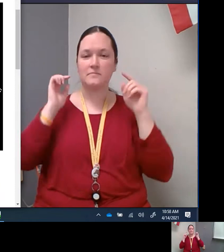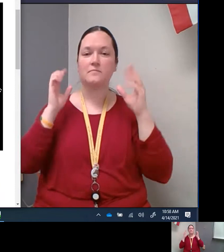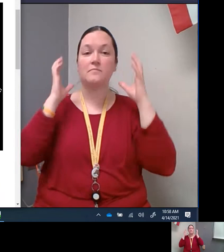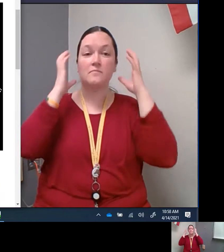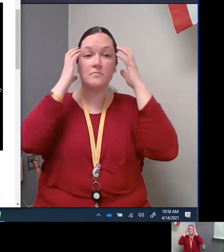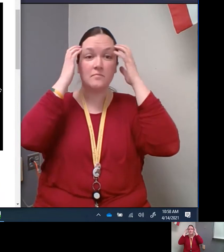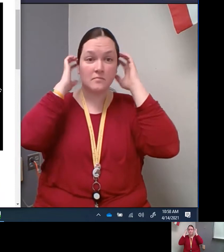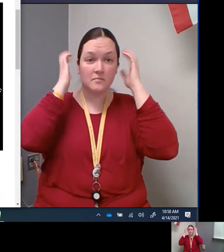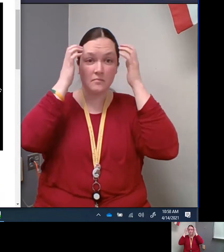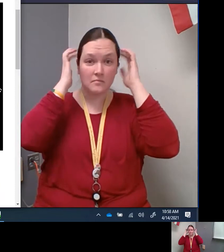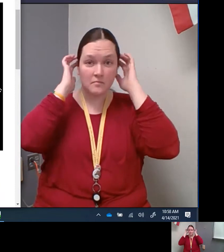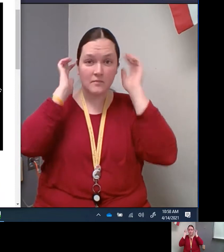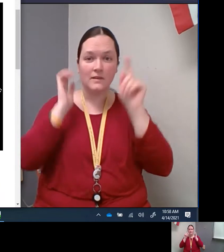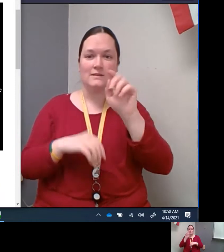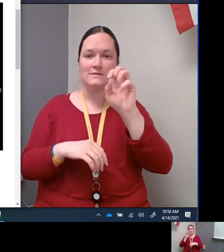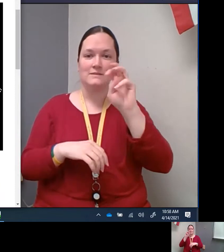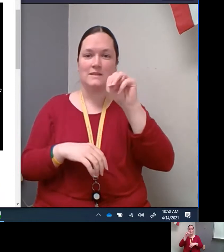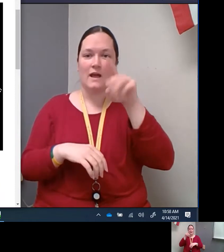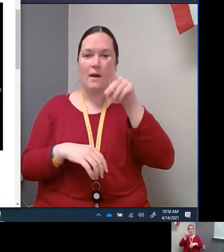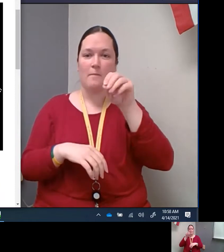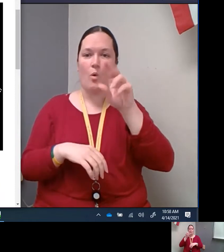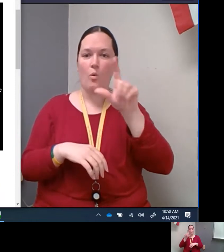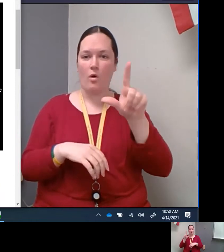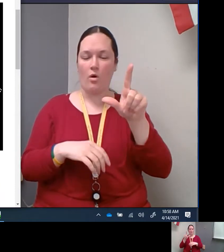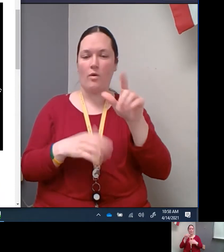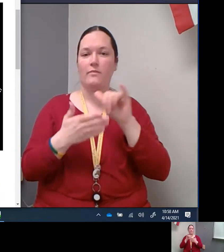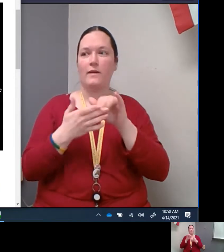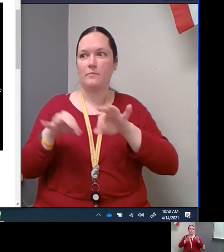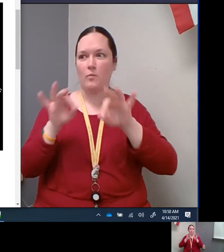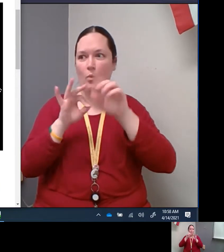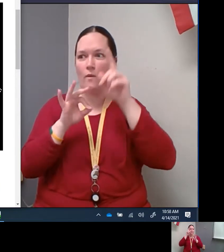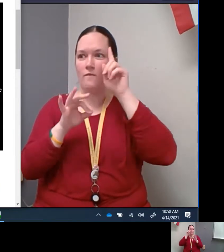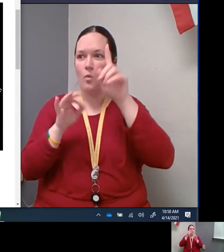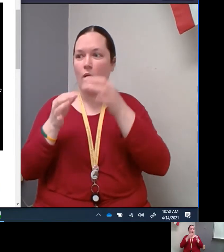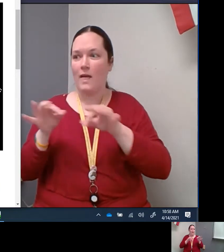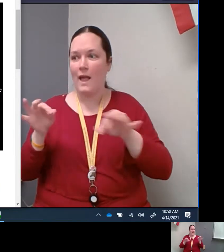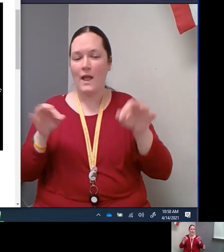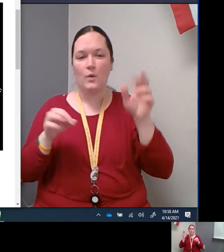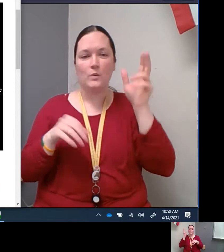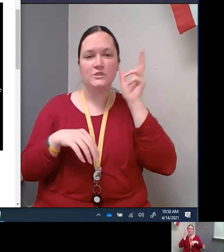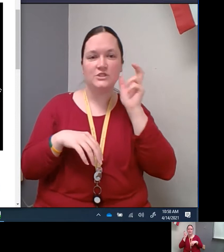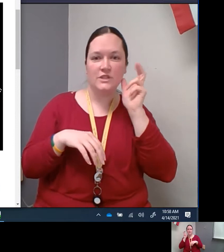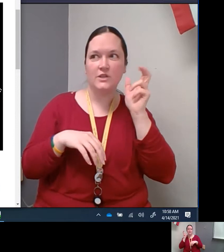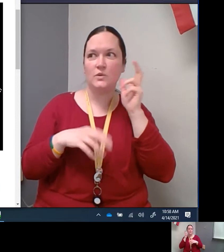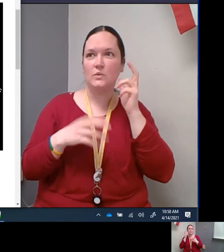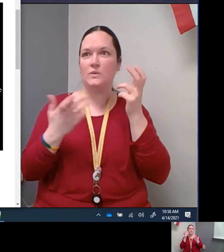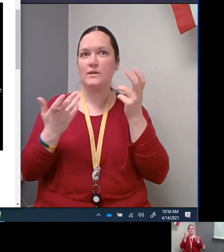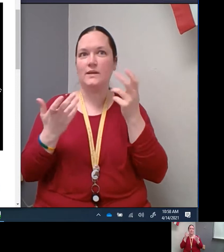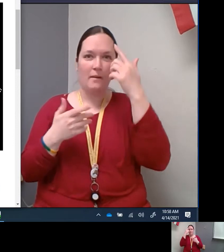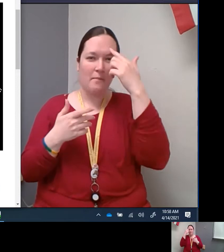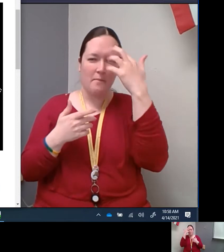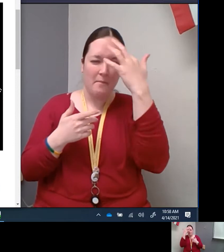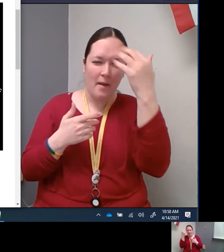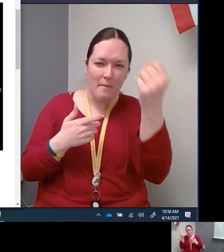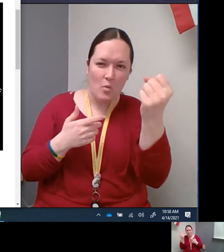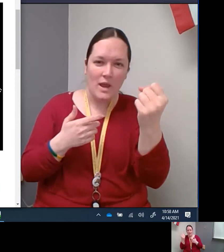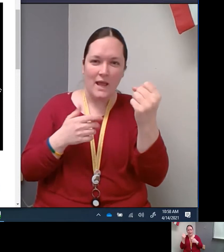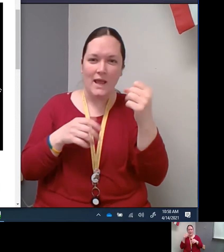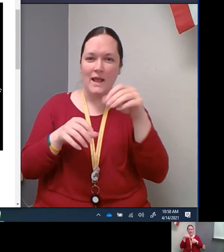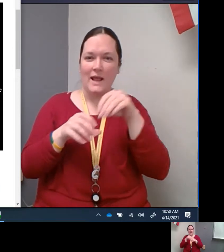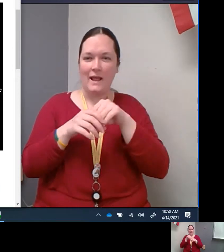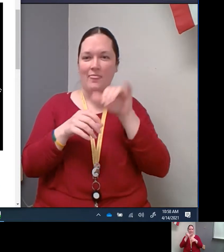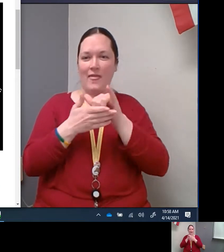the temporal lobe. Temporal lobe is going to be important in language. It's important in hearing. It's also important in memory. We have a lot of